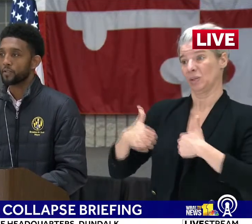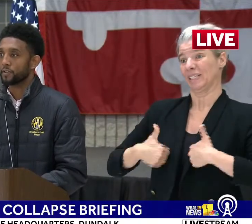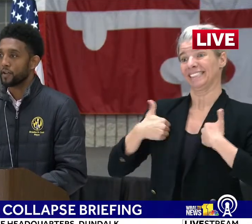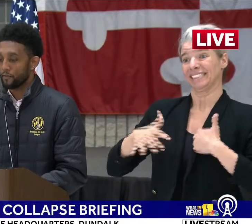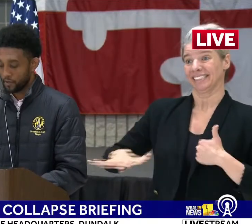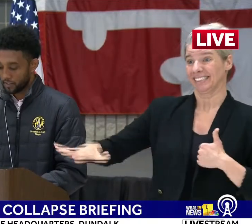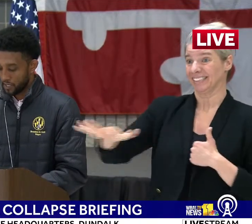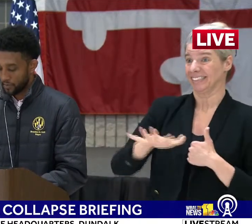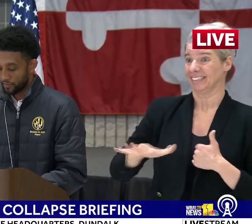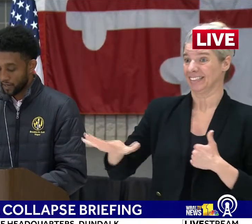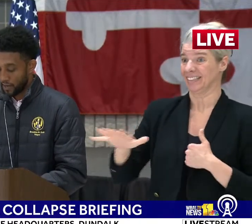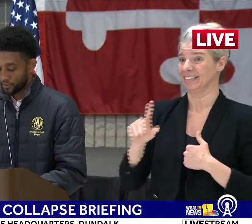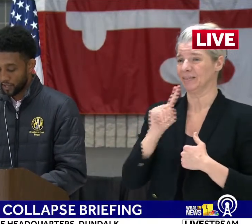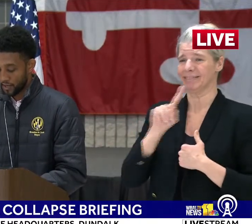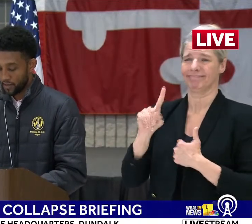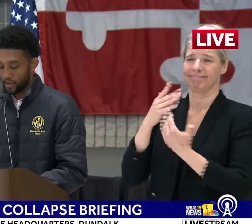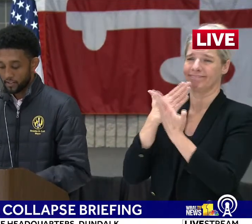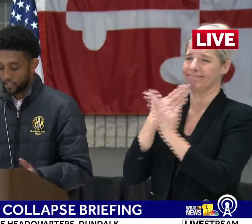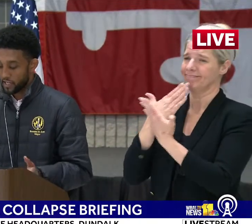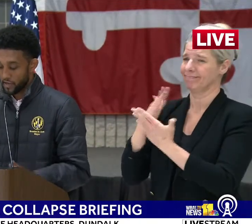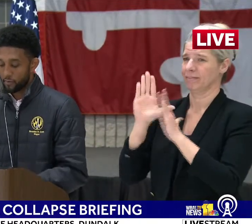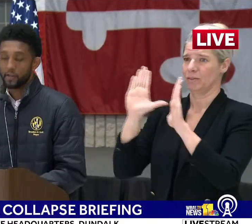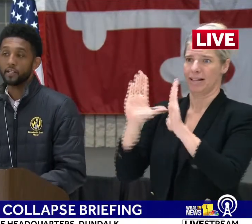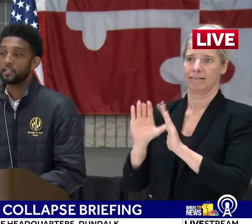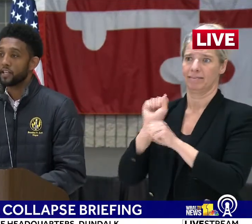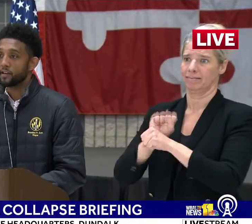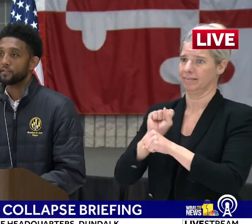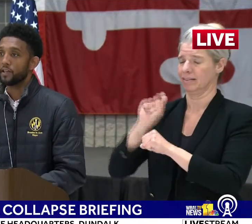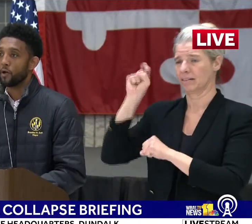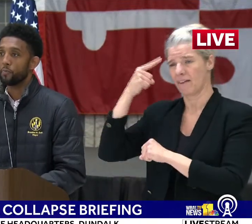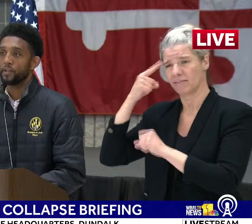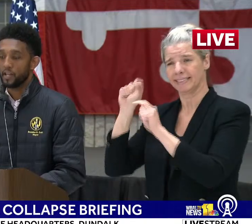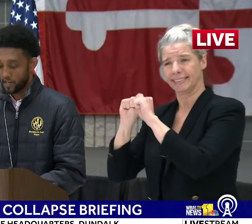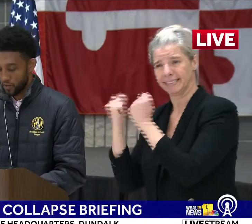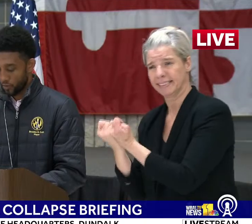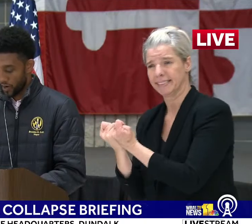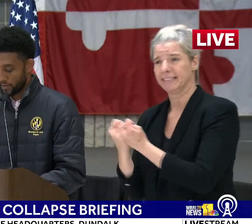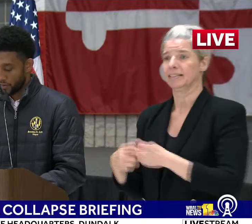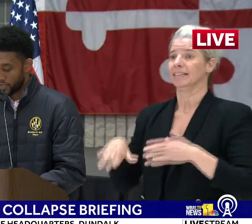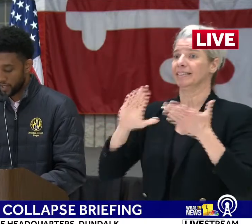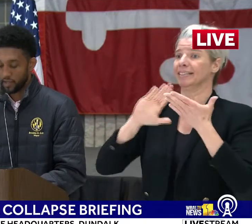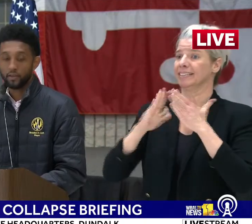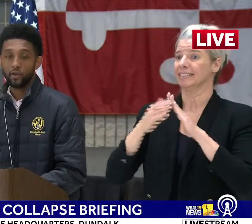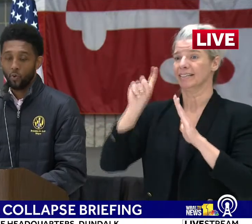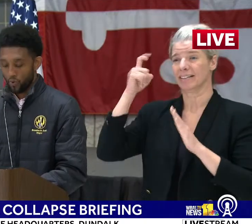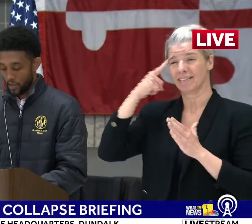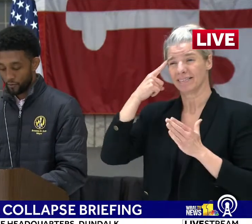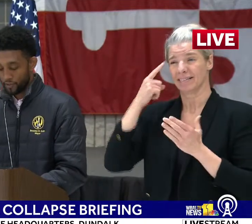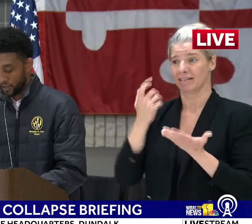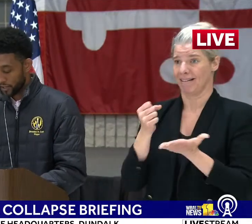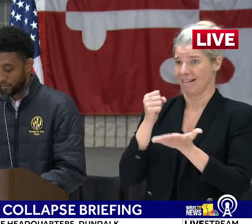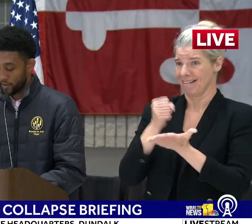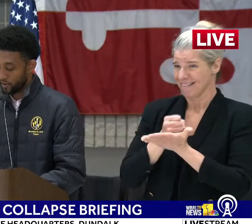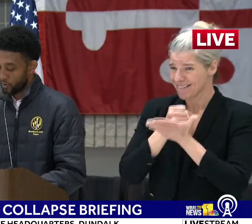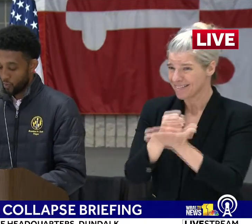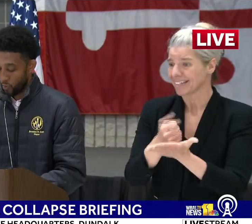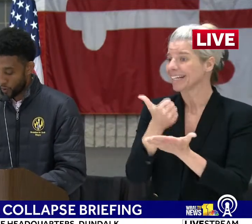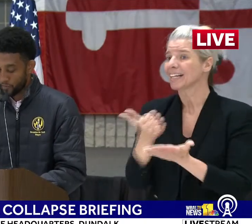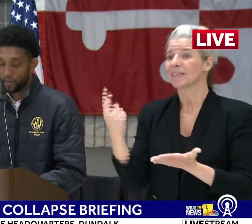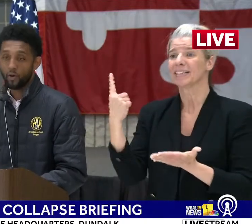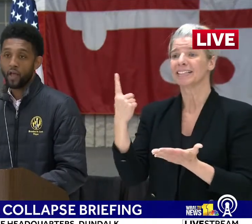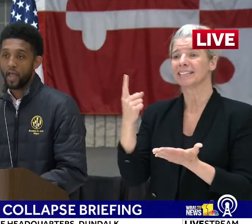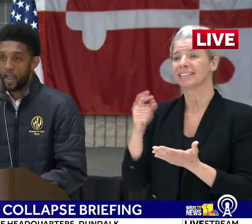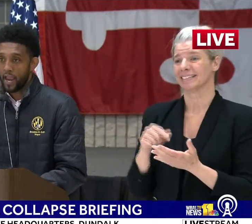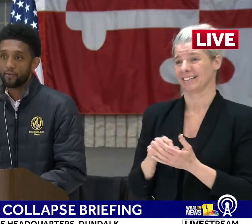to the great work that the governor and team have laid out today, city government is here to help in any way that we can. We have utility